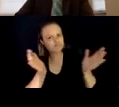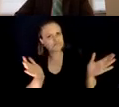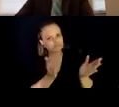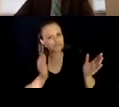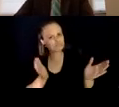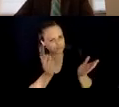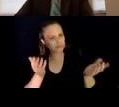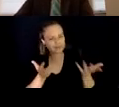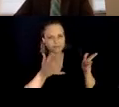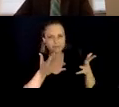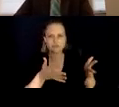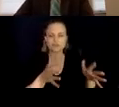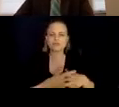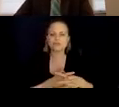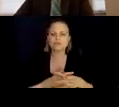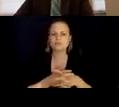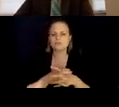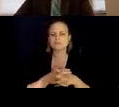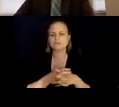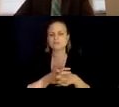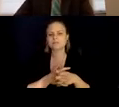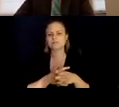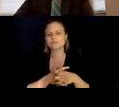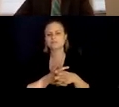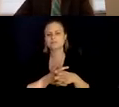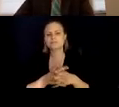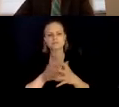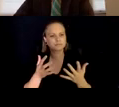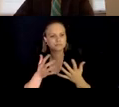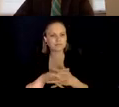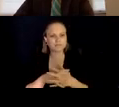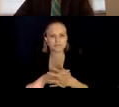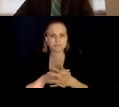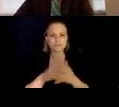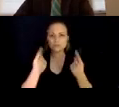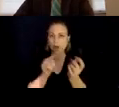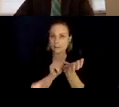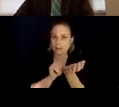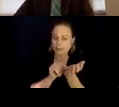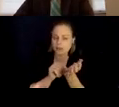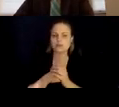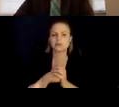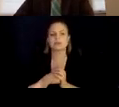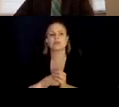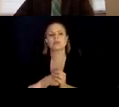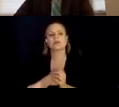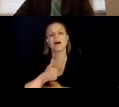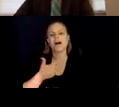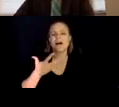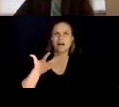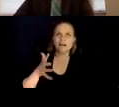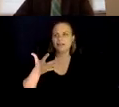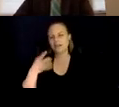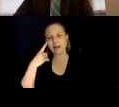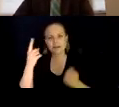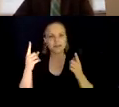get back to it and get it out. Start to trying to get a publisher." And I kind of half-heartedly agreed.